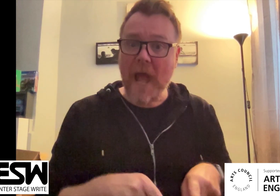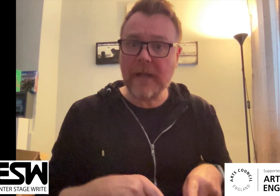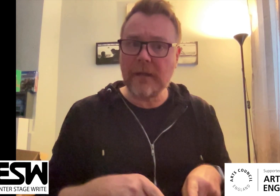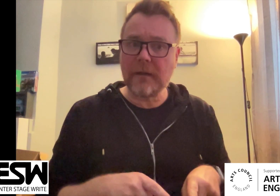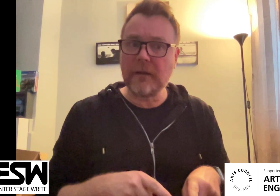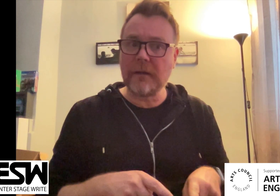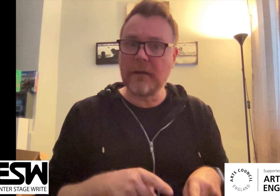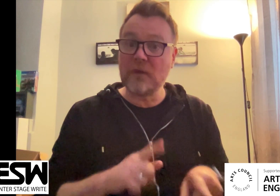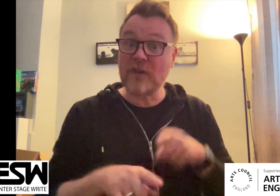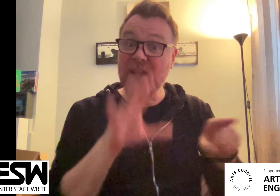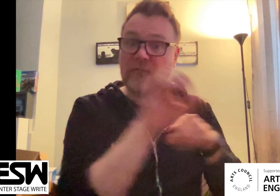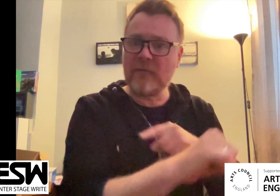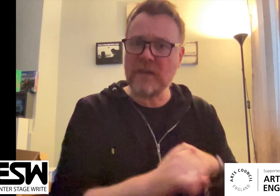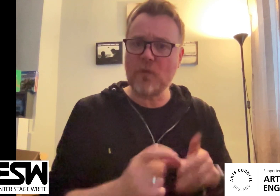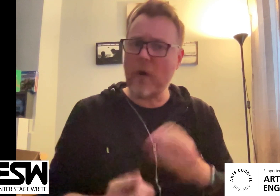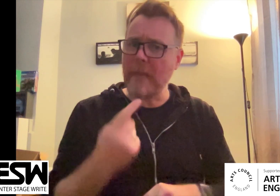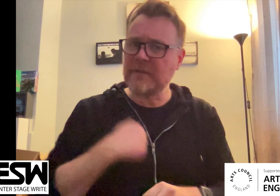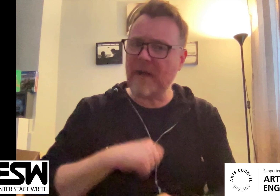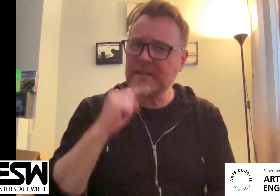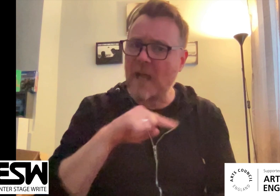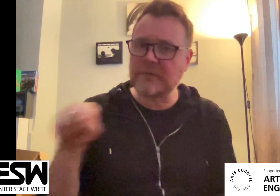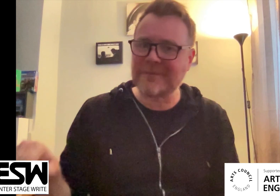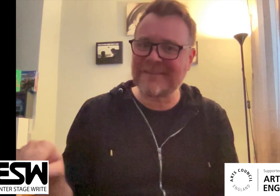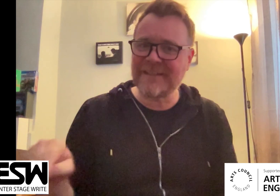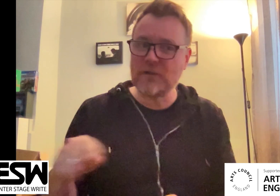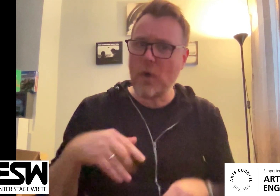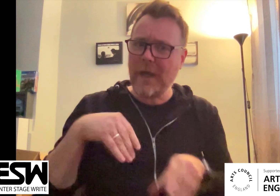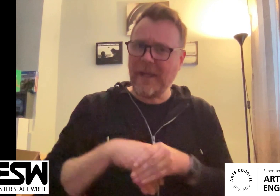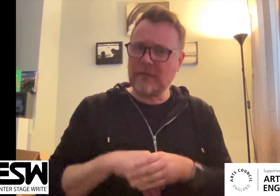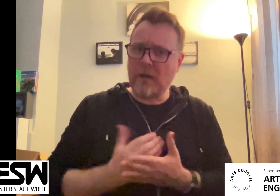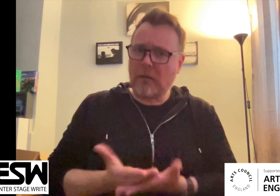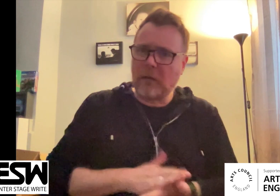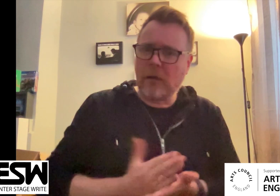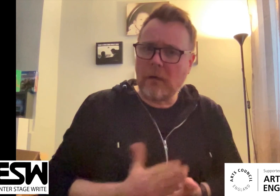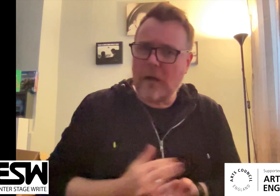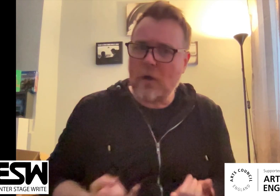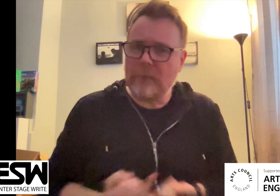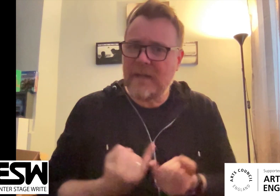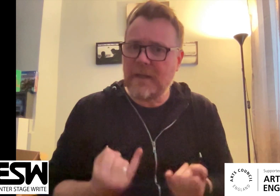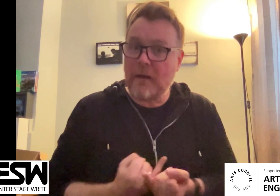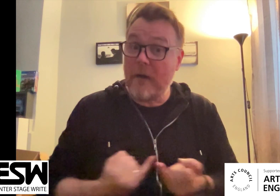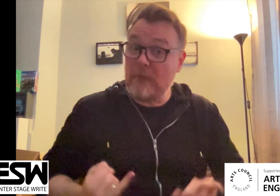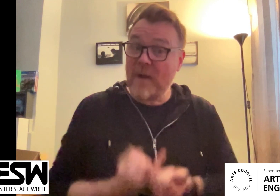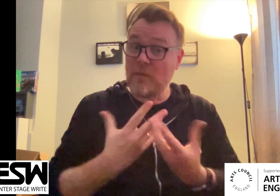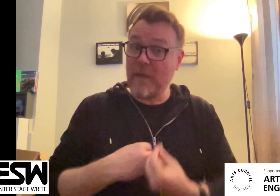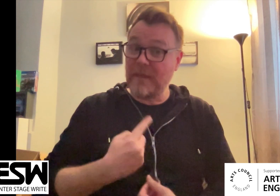die, trying to get my revenge, what happens to my son? So he'll have an internal conflict as well as an external